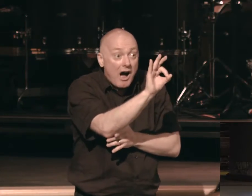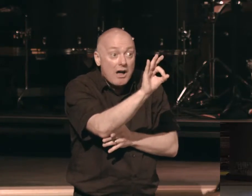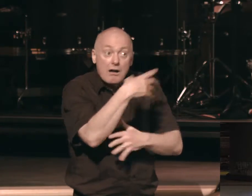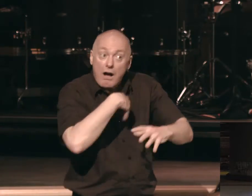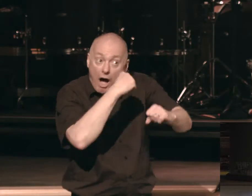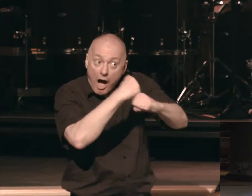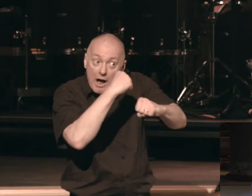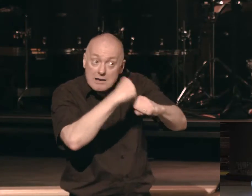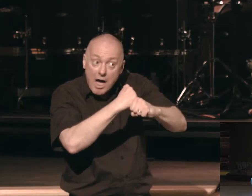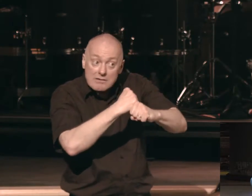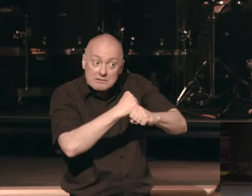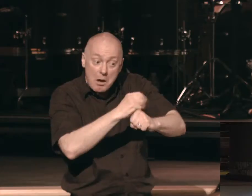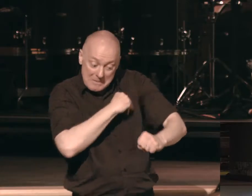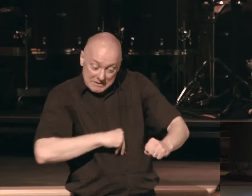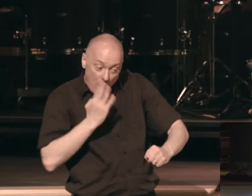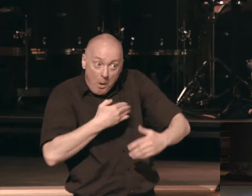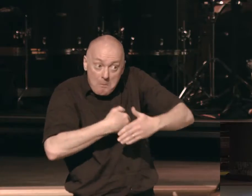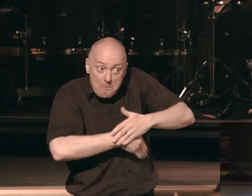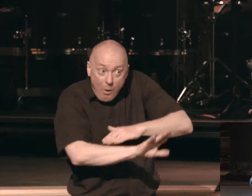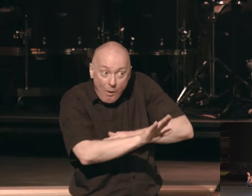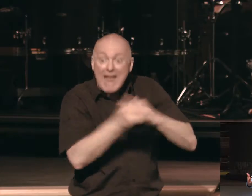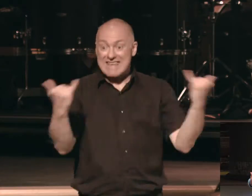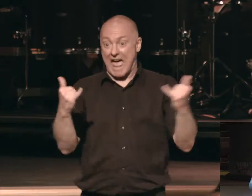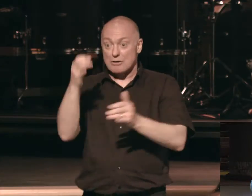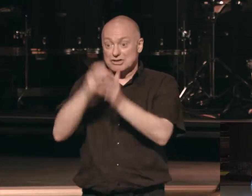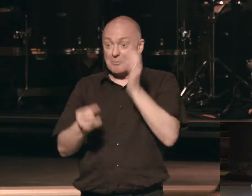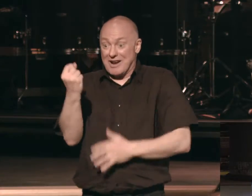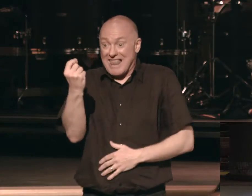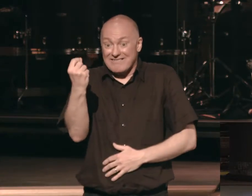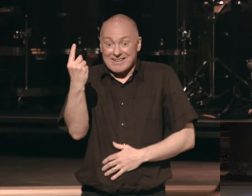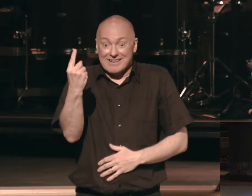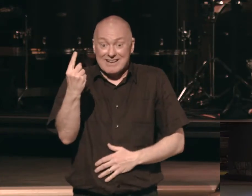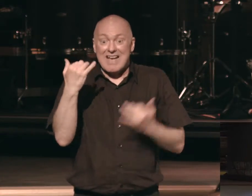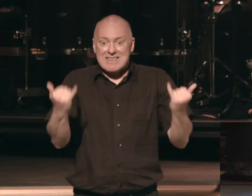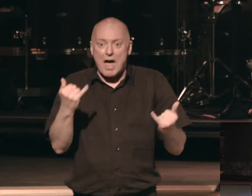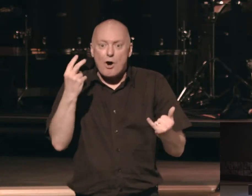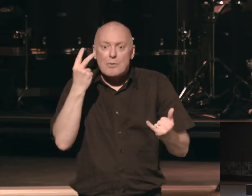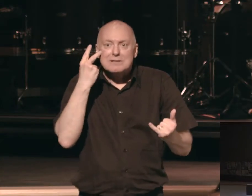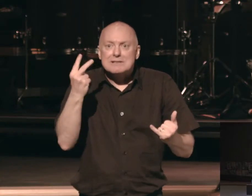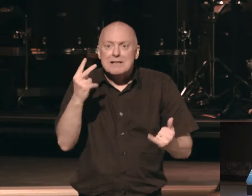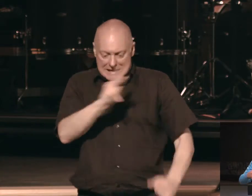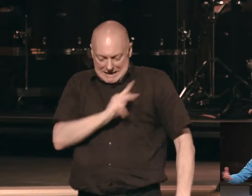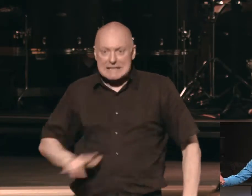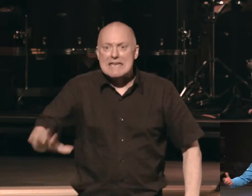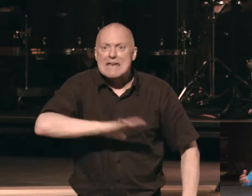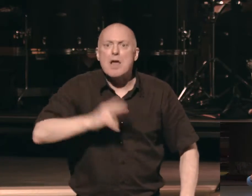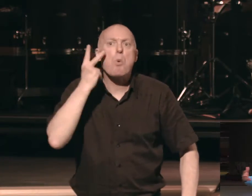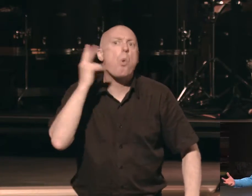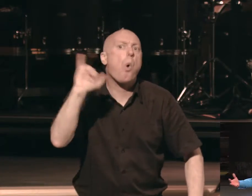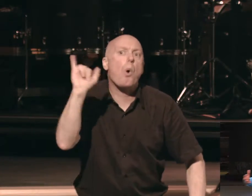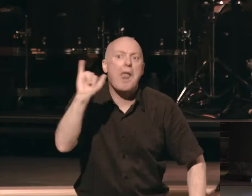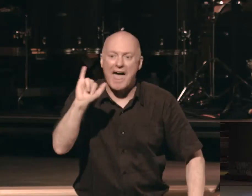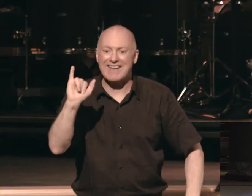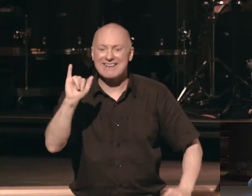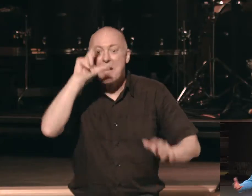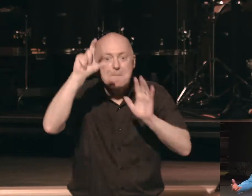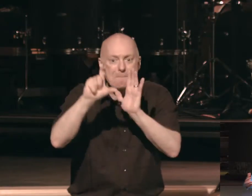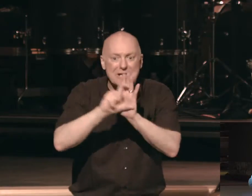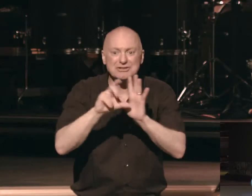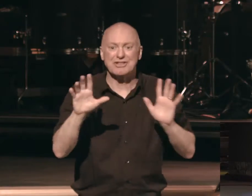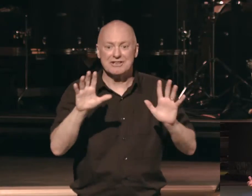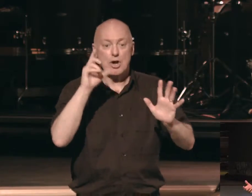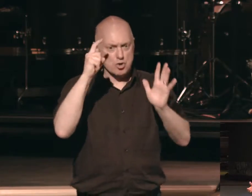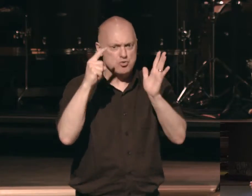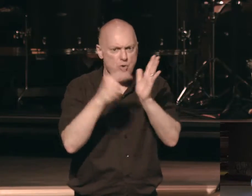Isaiah was like, I'm announcing this Messiah with his birth. And now, again, in Isaiah 11, now we see what his kingdom looks like as it